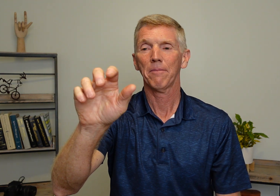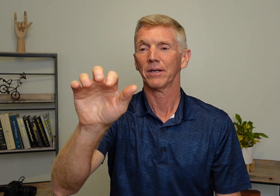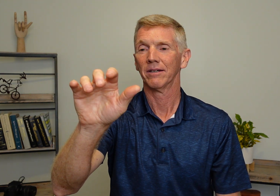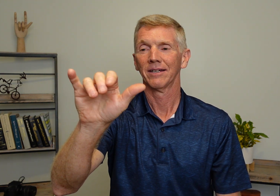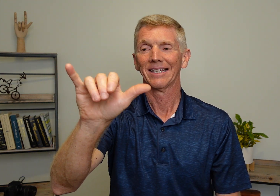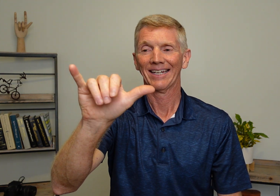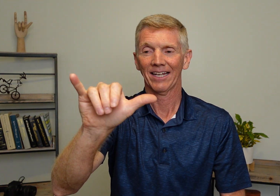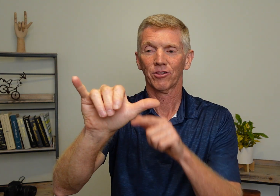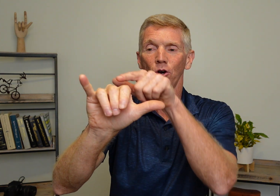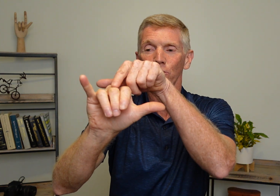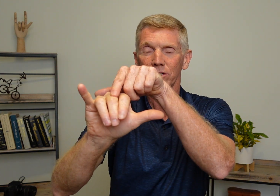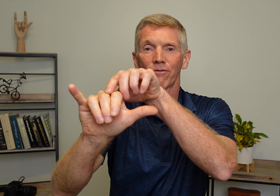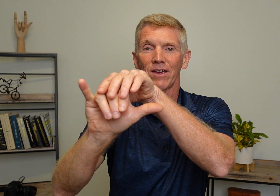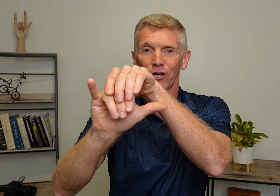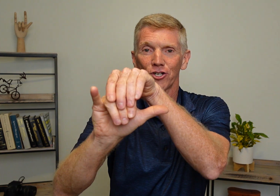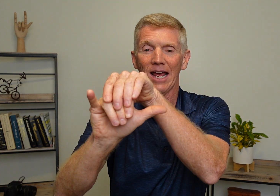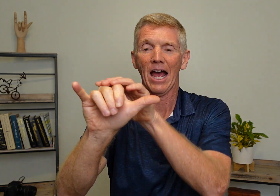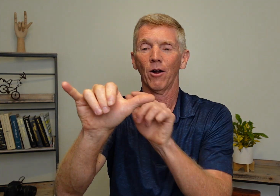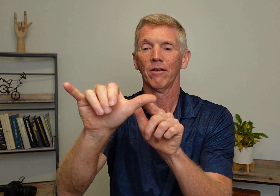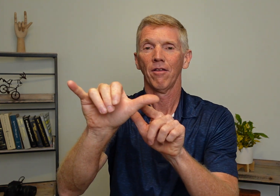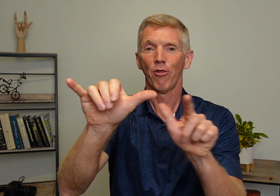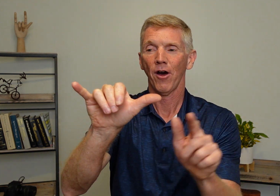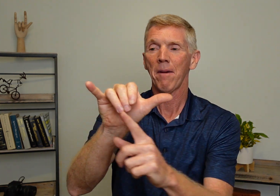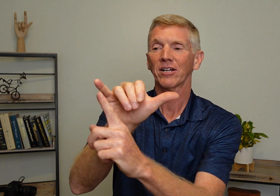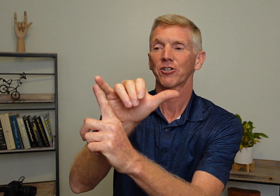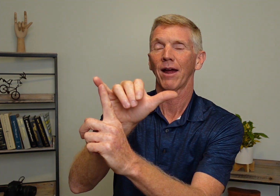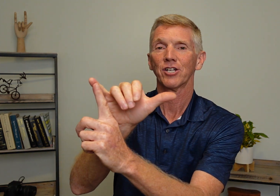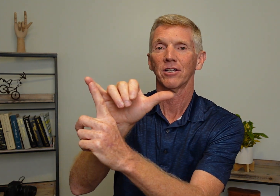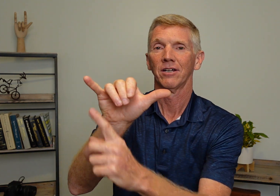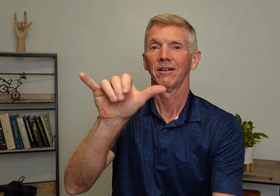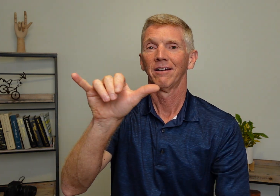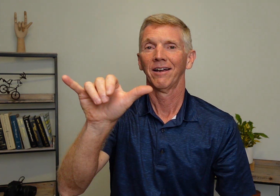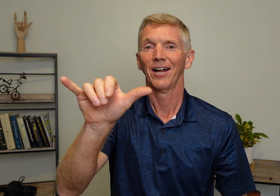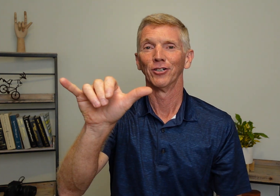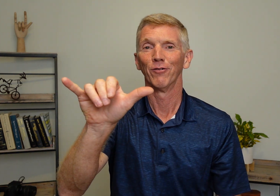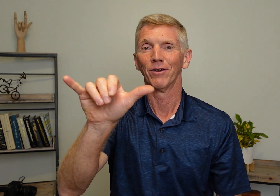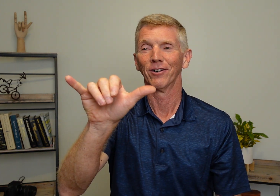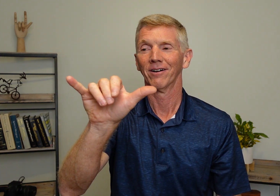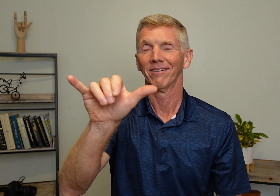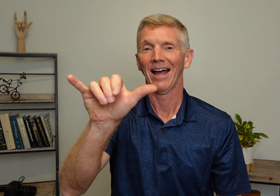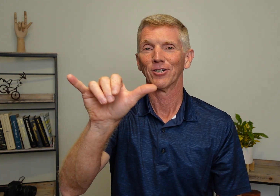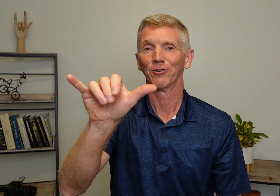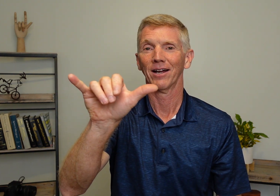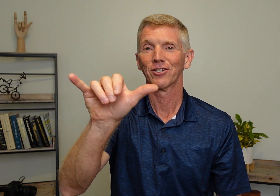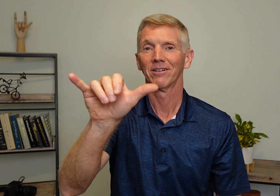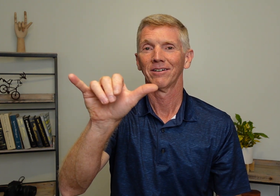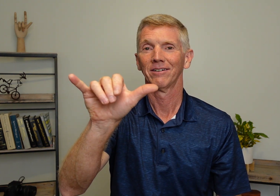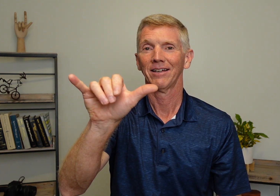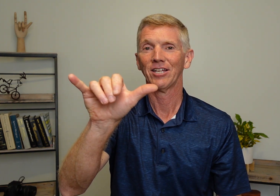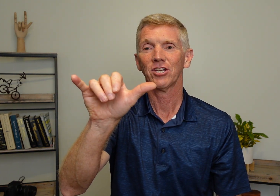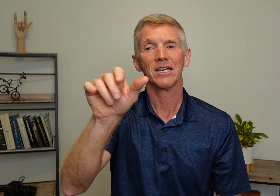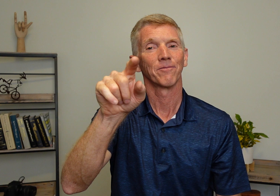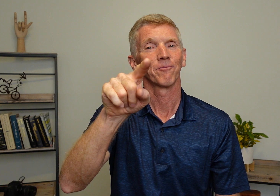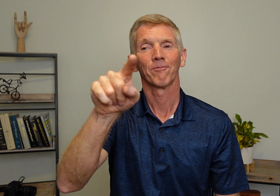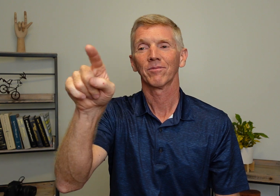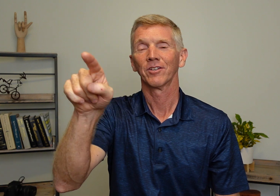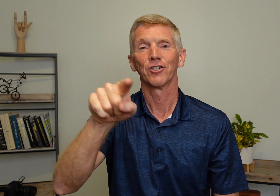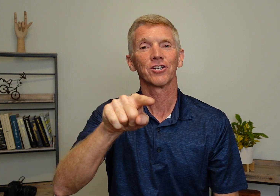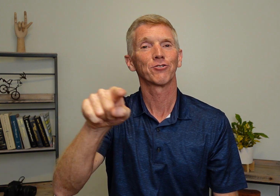sloppy. Get those fingers down, thumb outstretched, and your little finger outstretched. And Z, you're just gonna trace